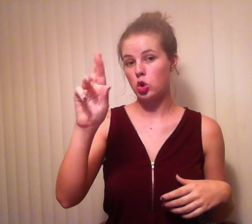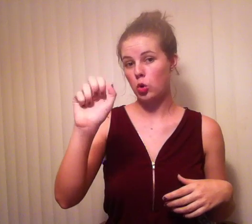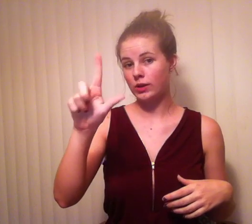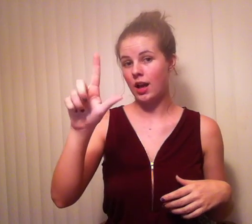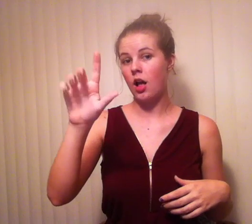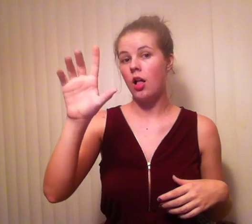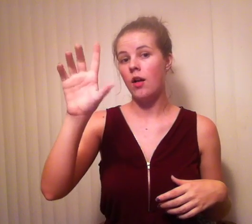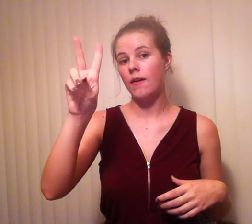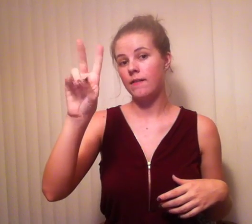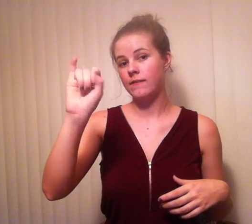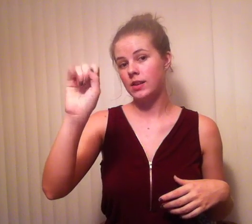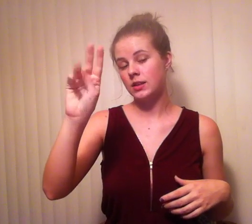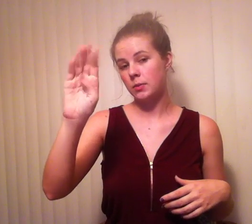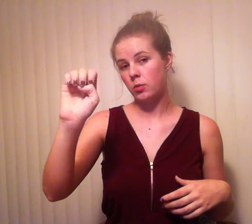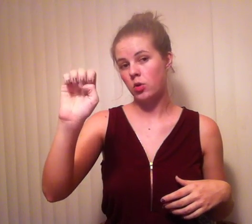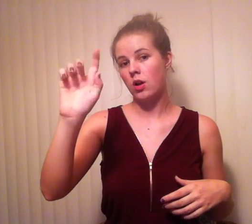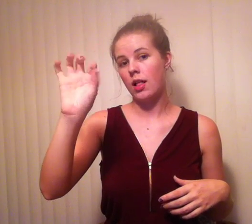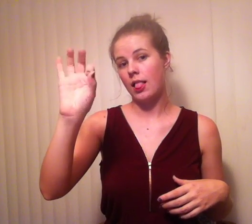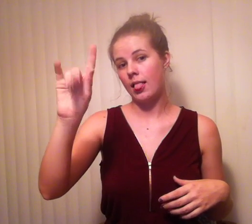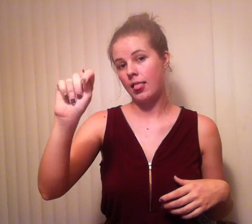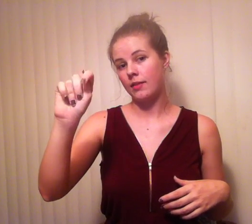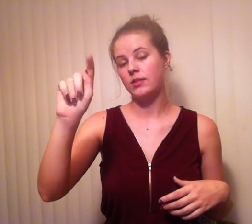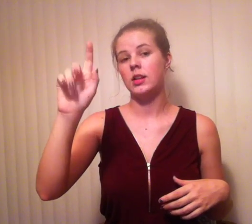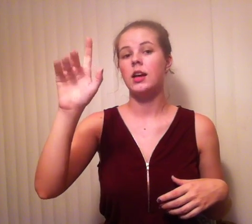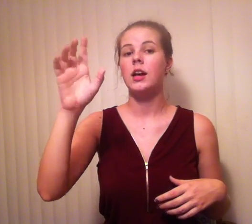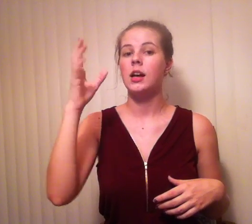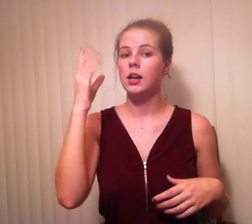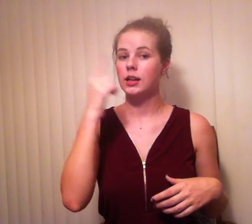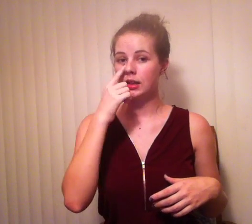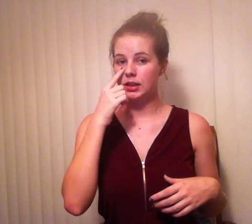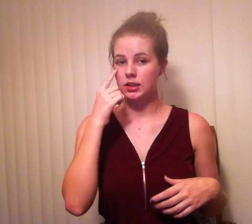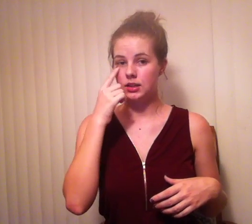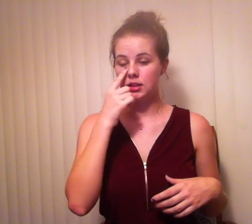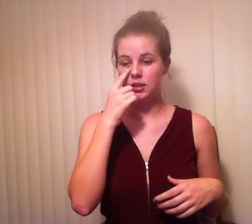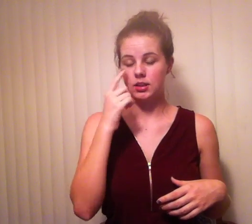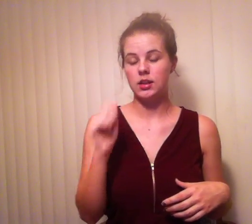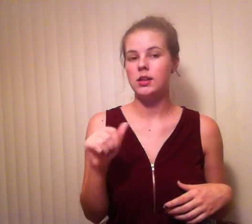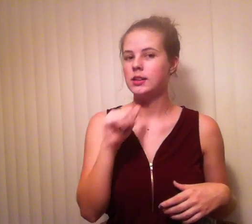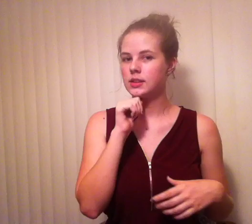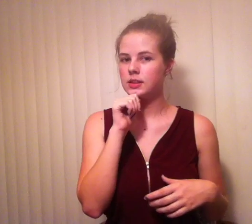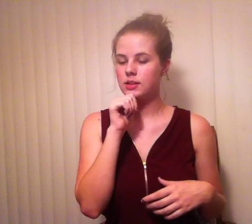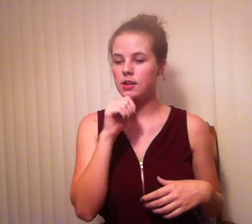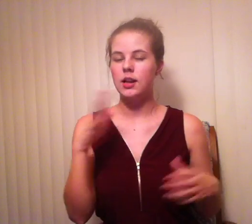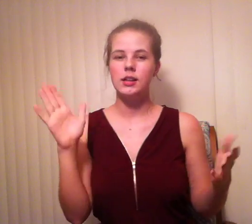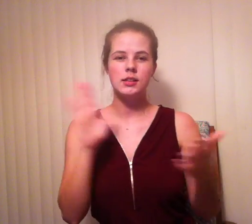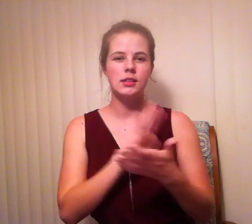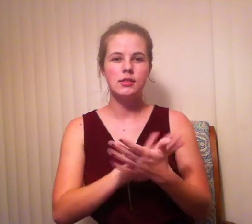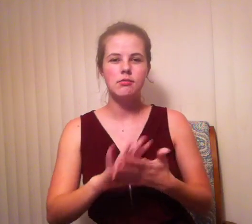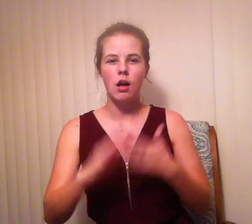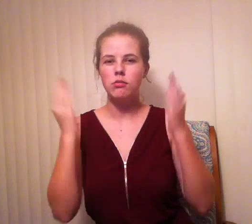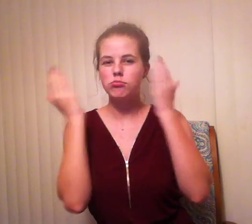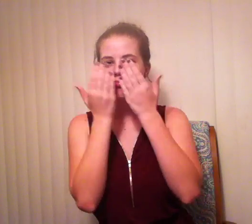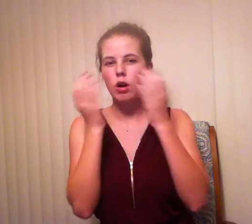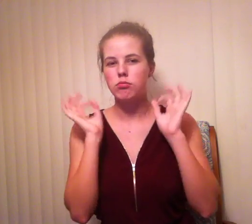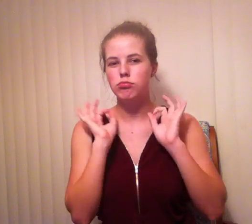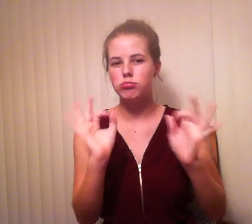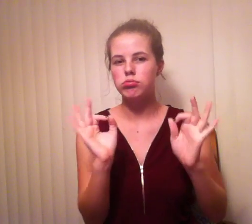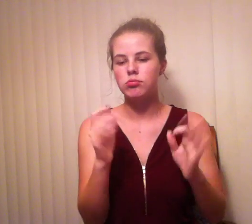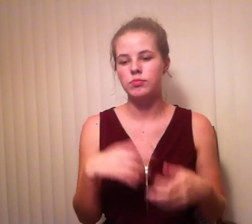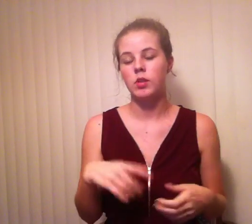Concealer. This stuff is awesome. It has really high coverage, but it's not too cakey either, so it's really, really good. I'm going to use my fingers to apply it in sort of like